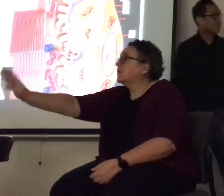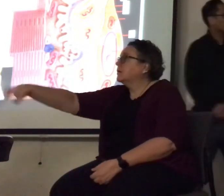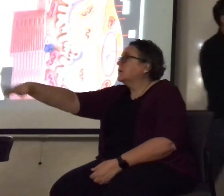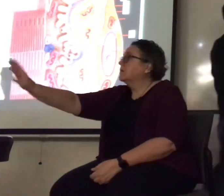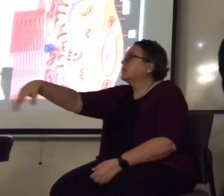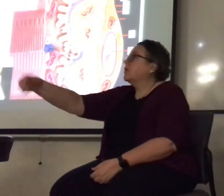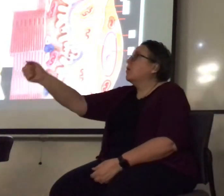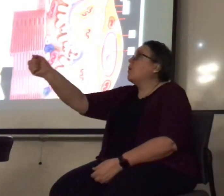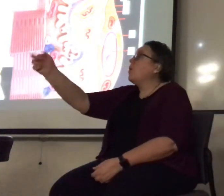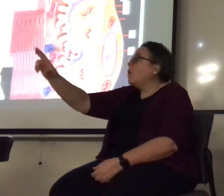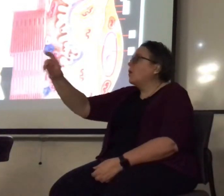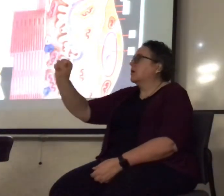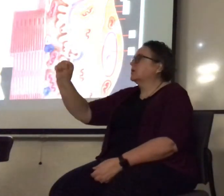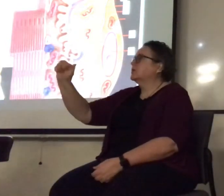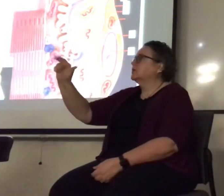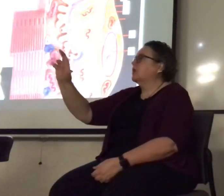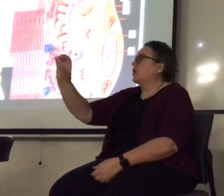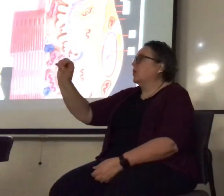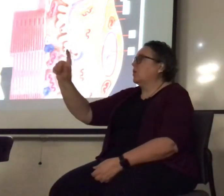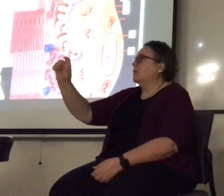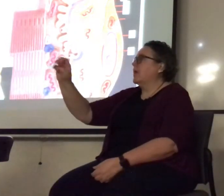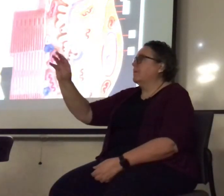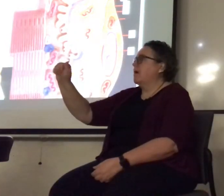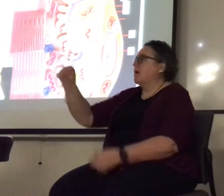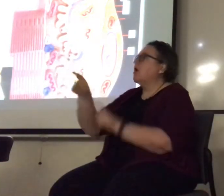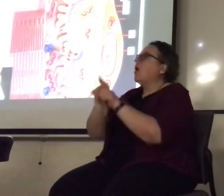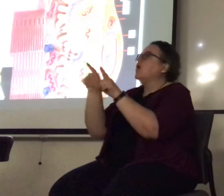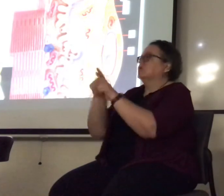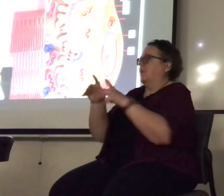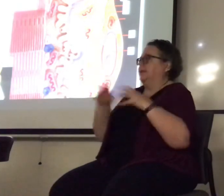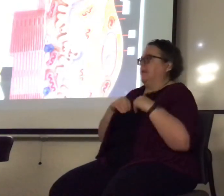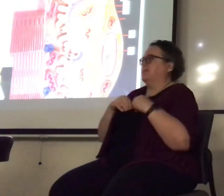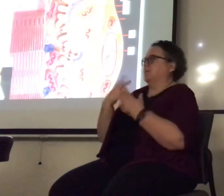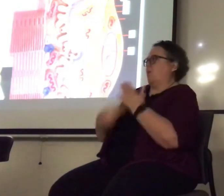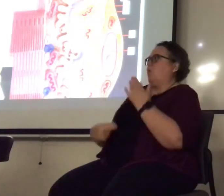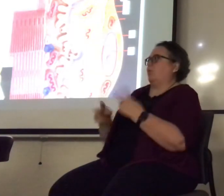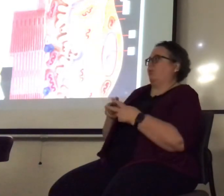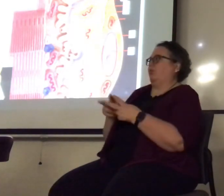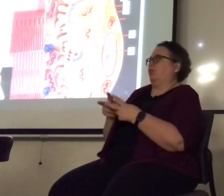Okay. Let's shift gears in the lab.